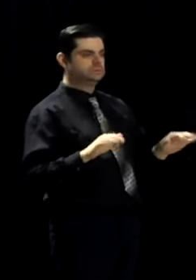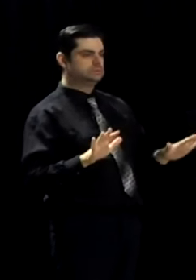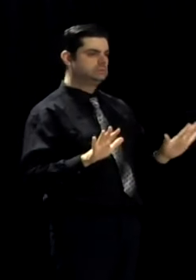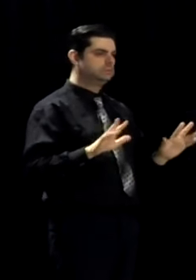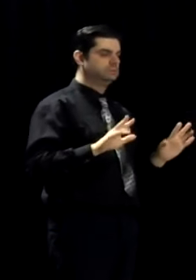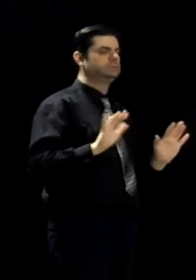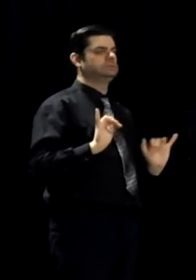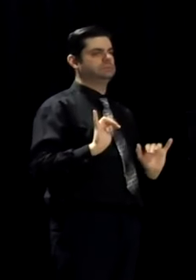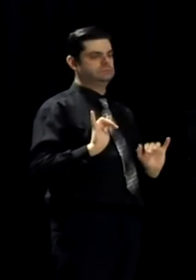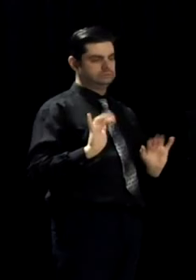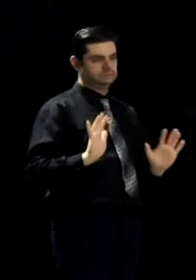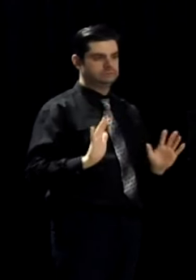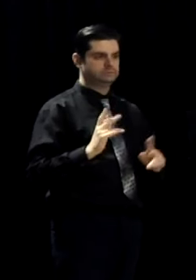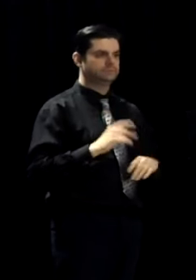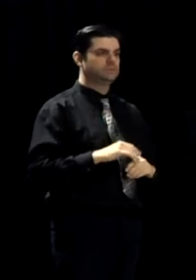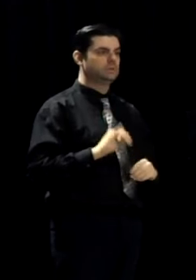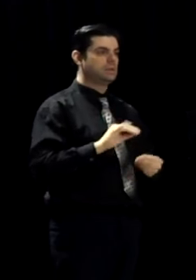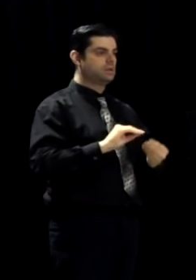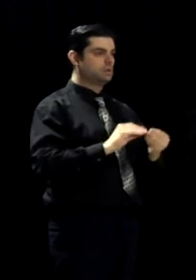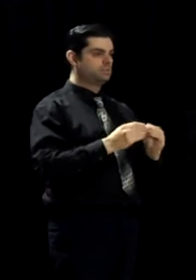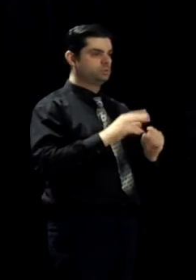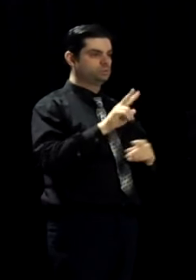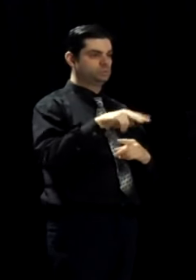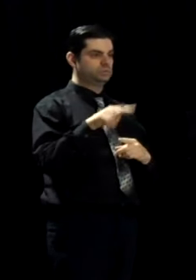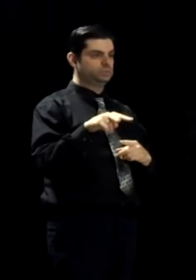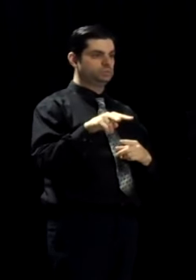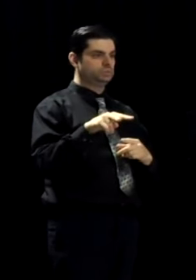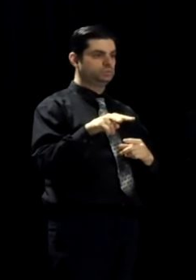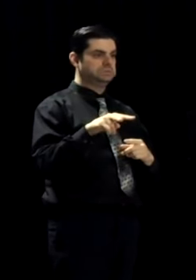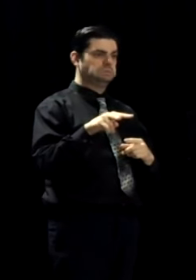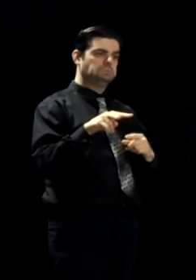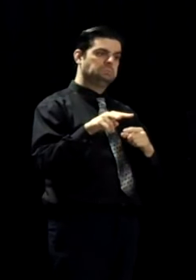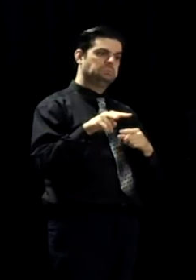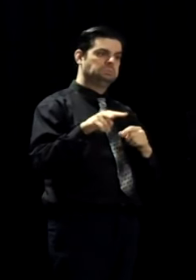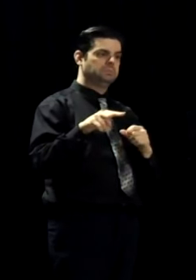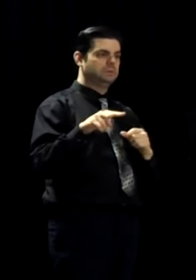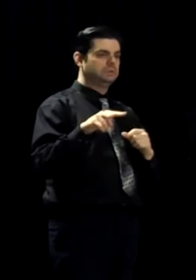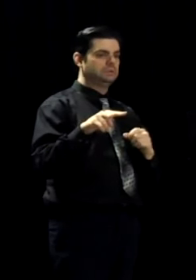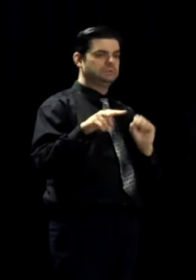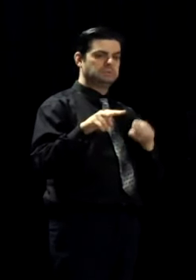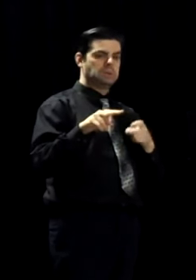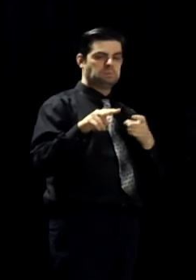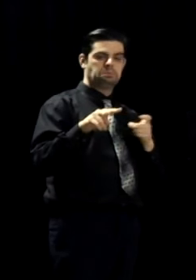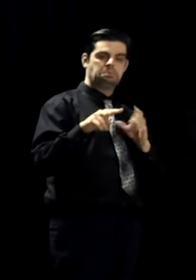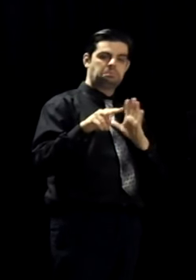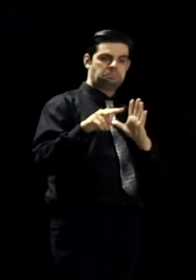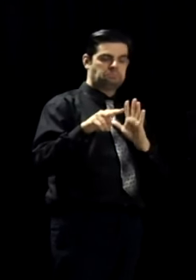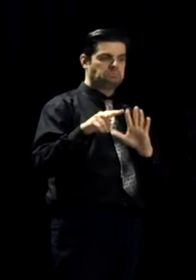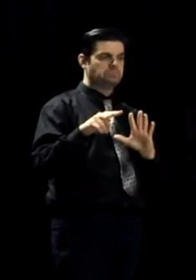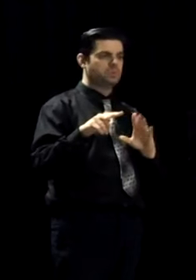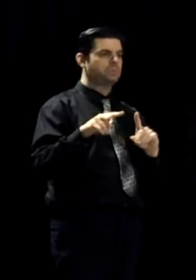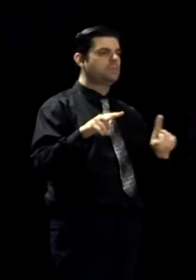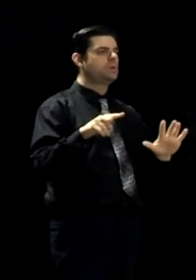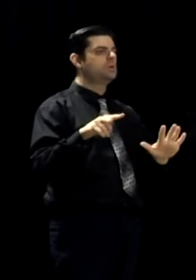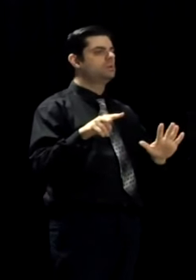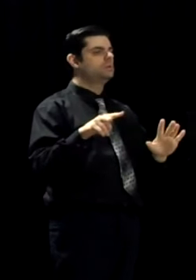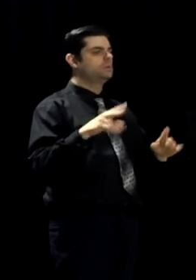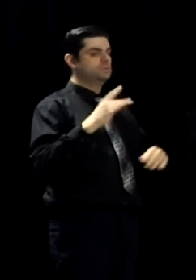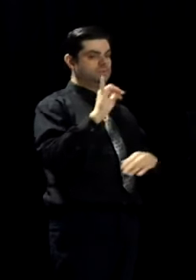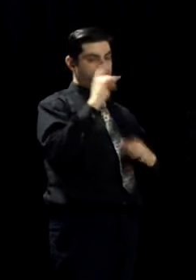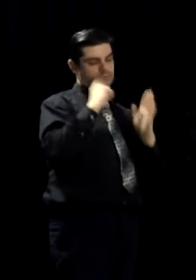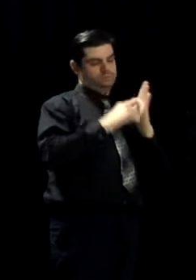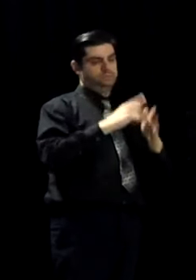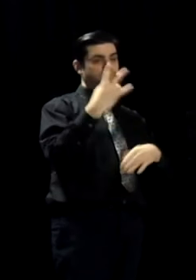that's a manageable load for us, but we're kind of going backwards. So when you go back 7 days, if you look at a 3 to 5